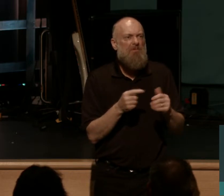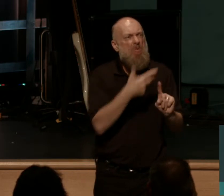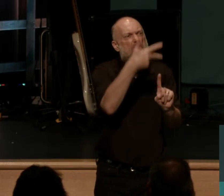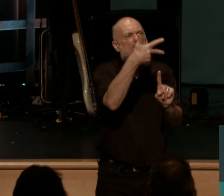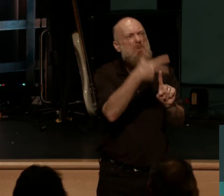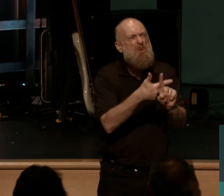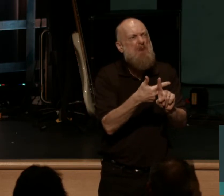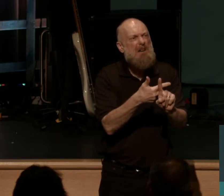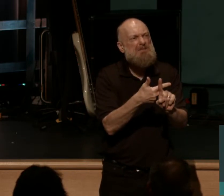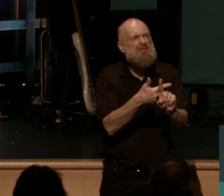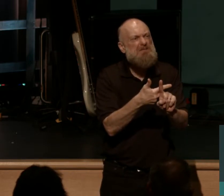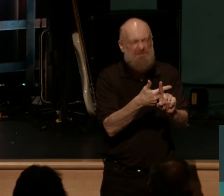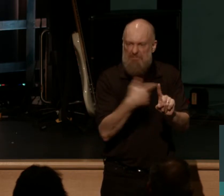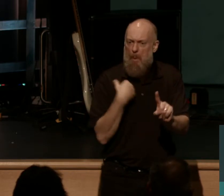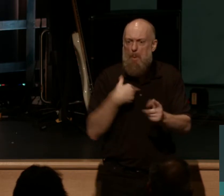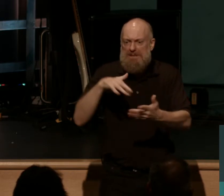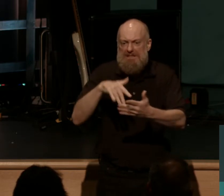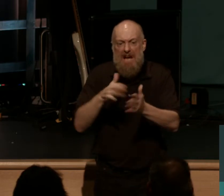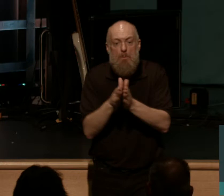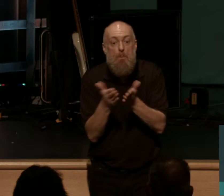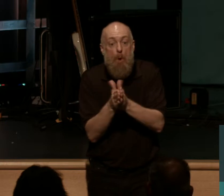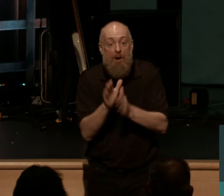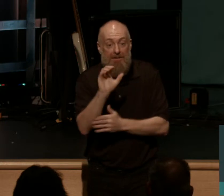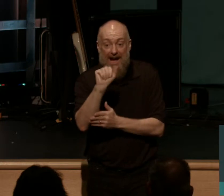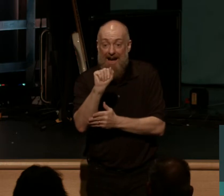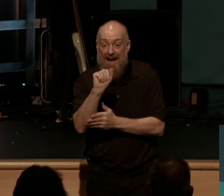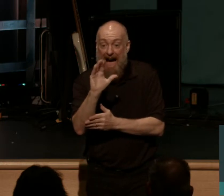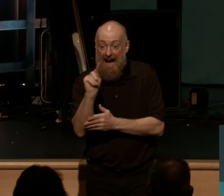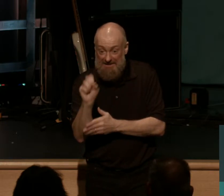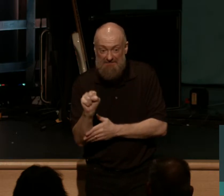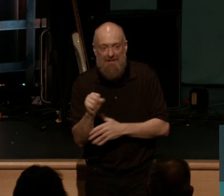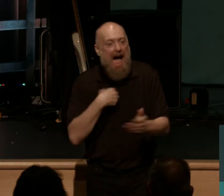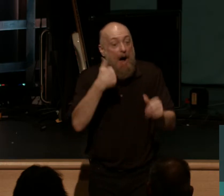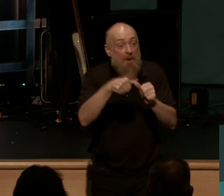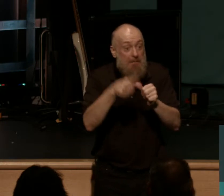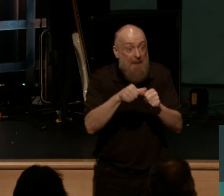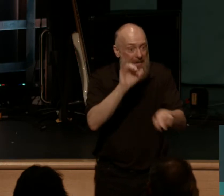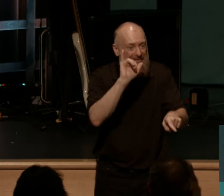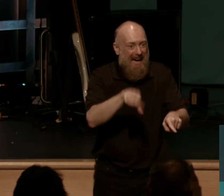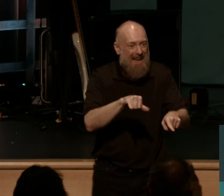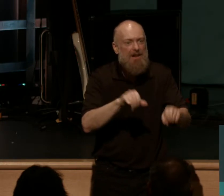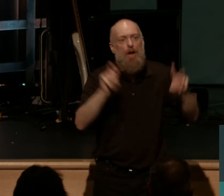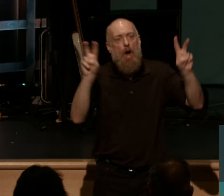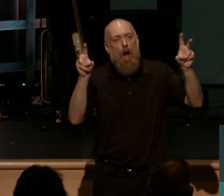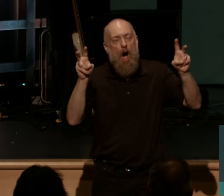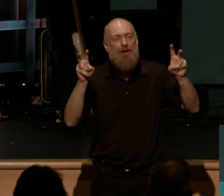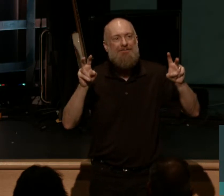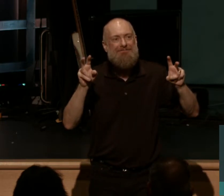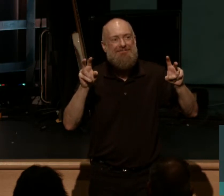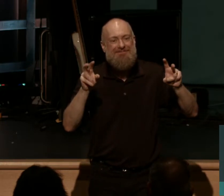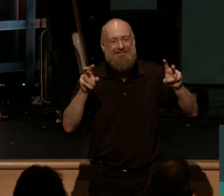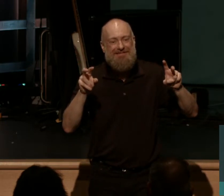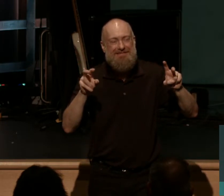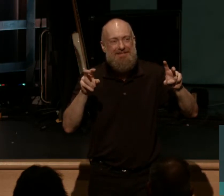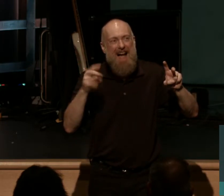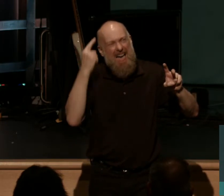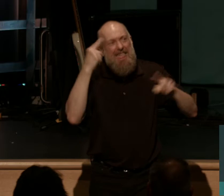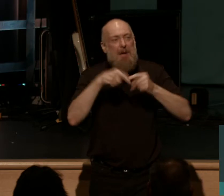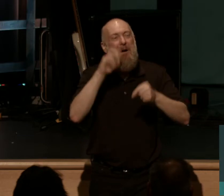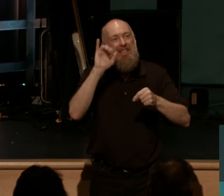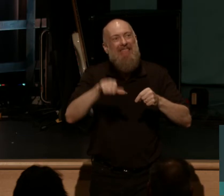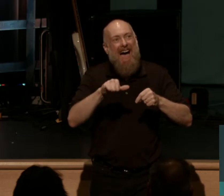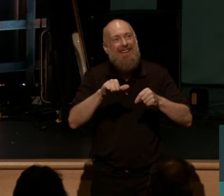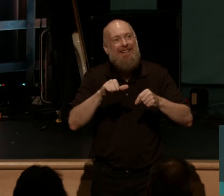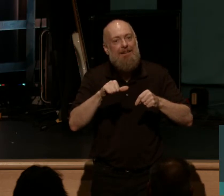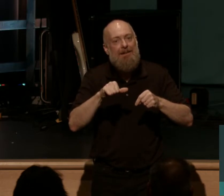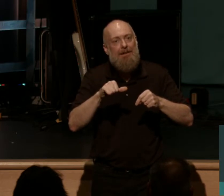so within our church's history. And we had, I still remember the sermon series title. It was this, and I like, you gotta think about it so you say it the